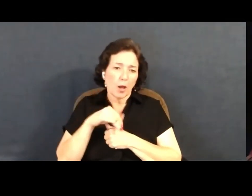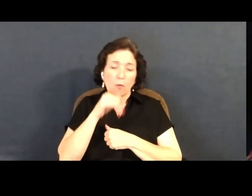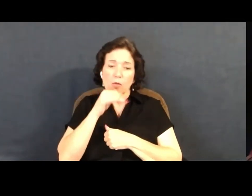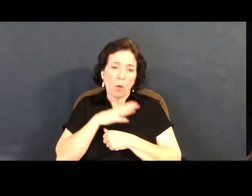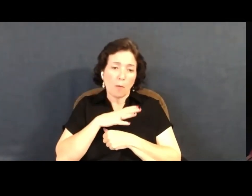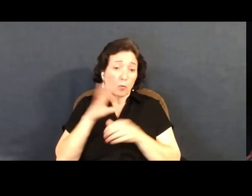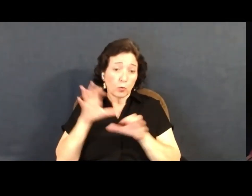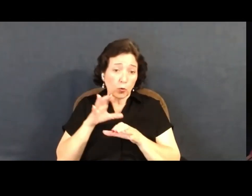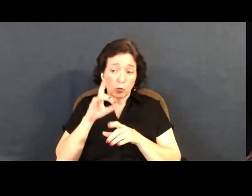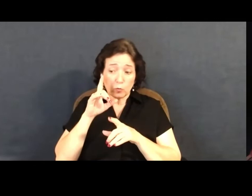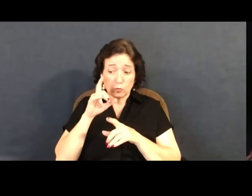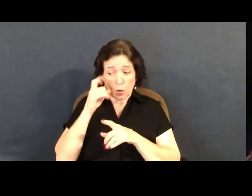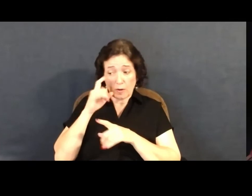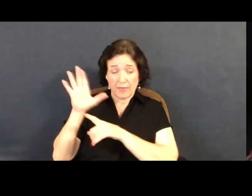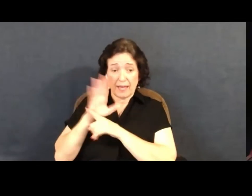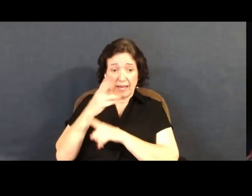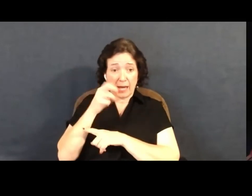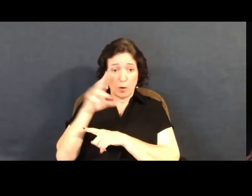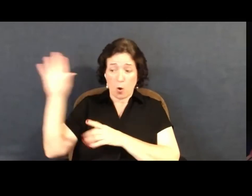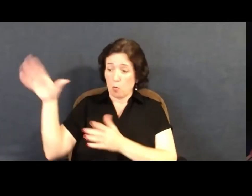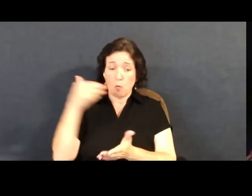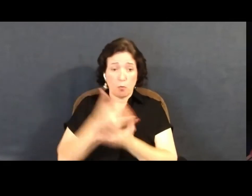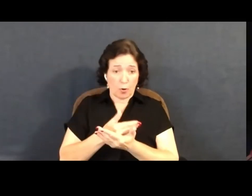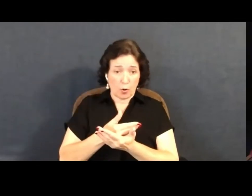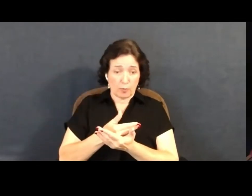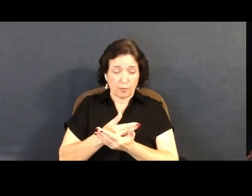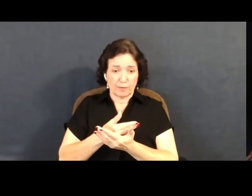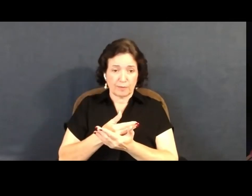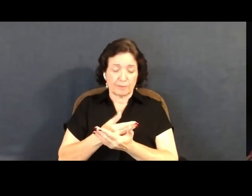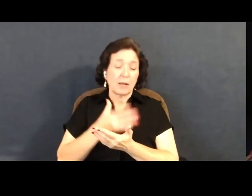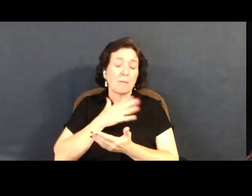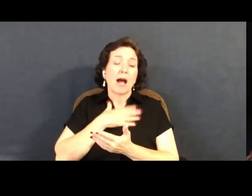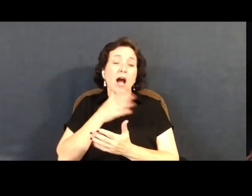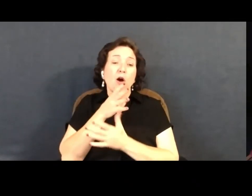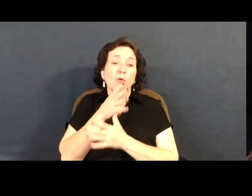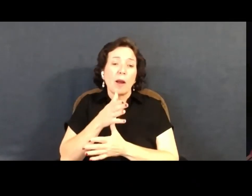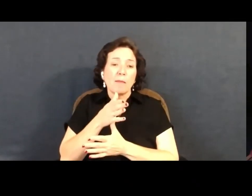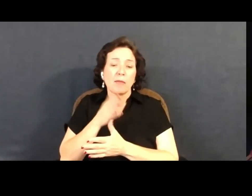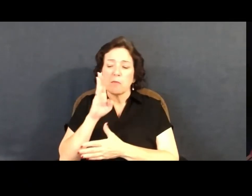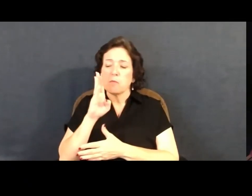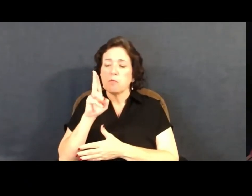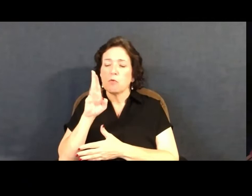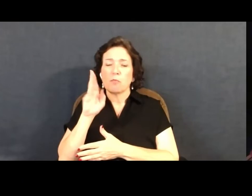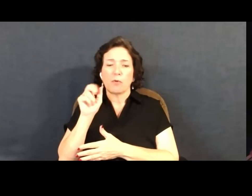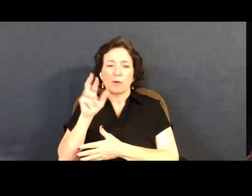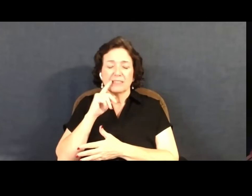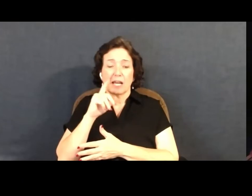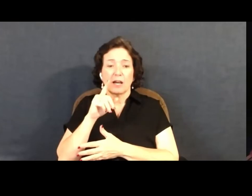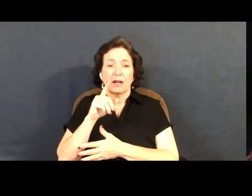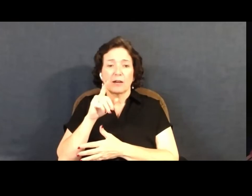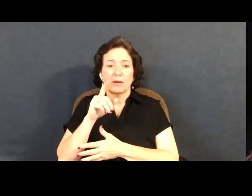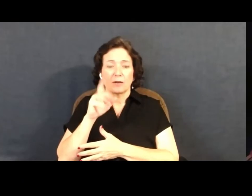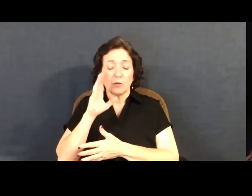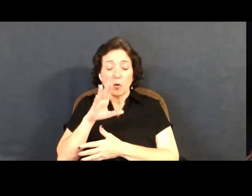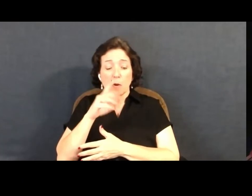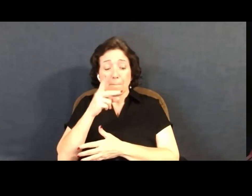hero arrives? Well, what my Bubba, my grandmother, used to say to me is, you put away the power